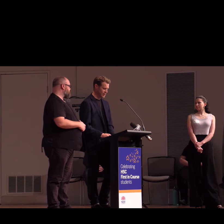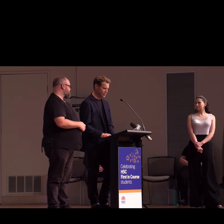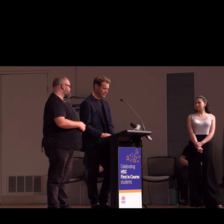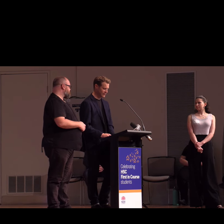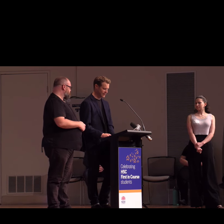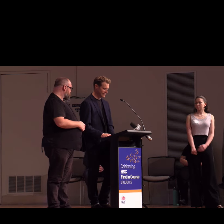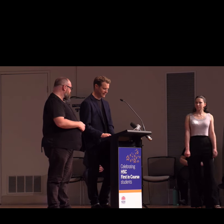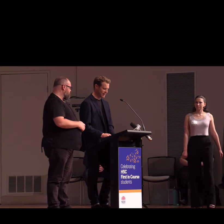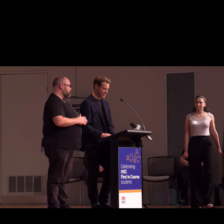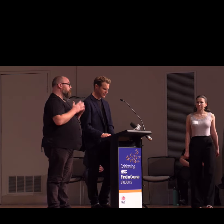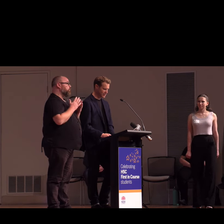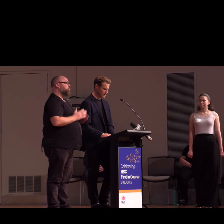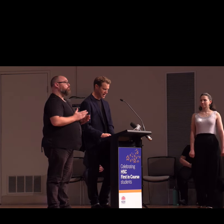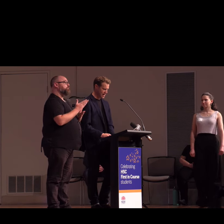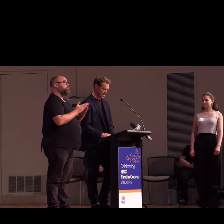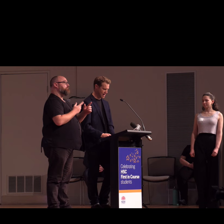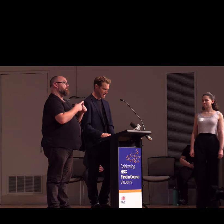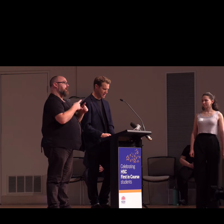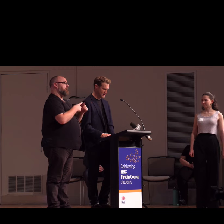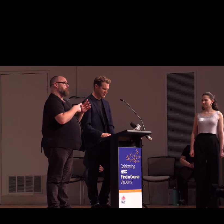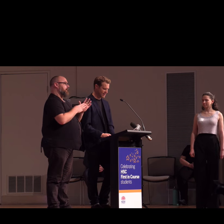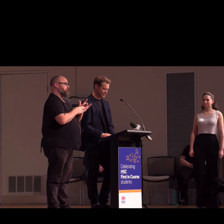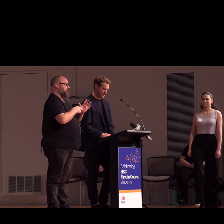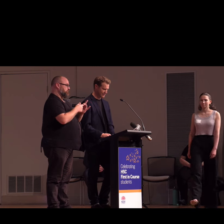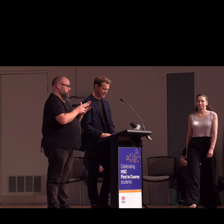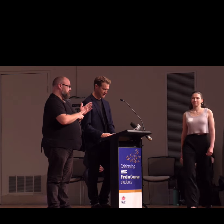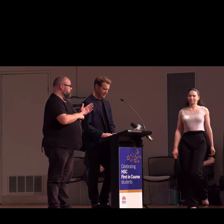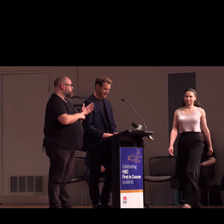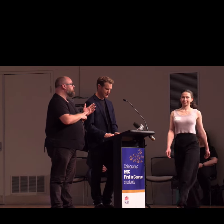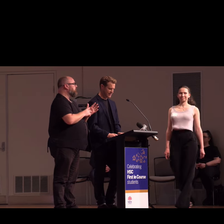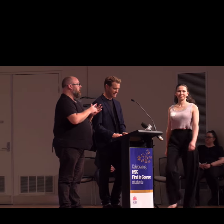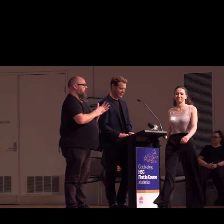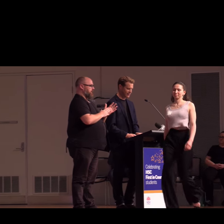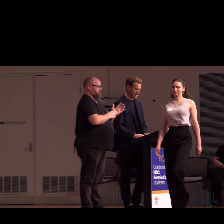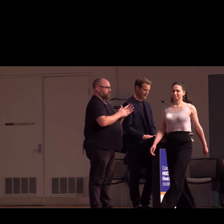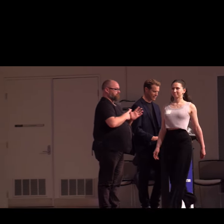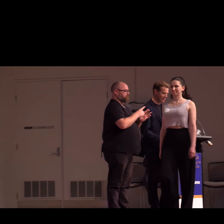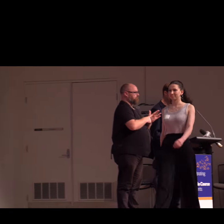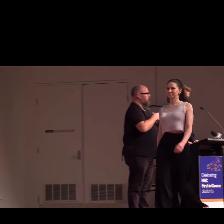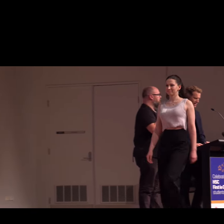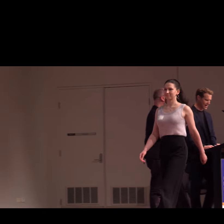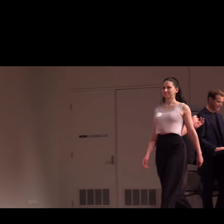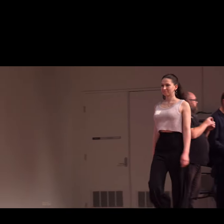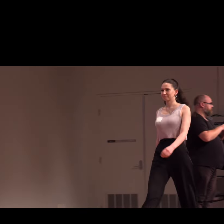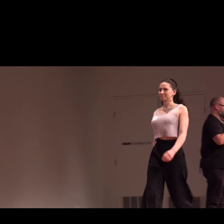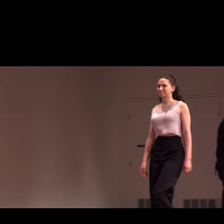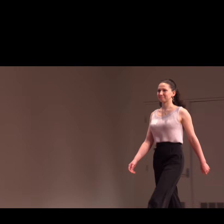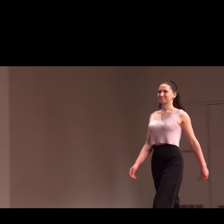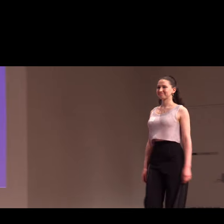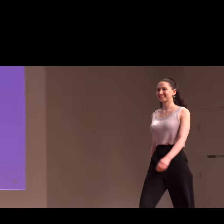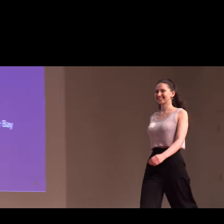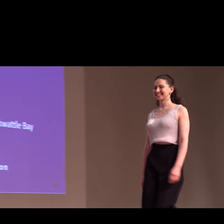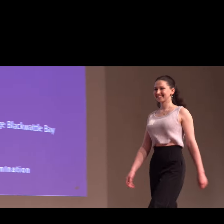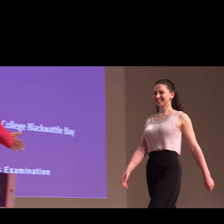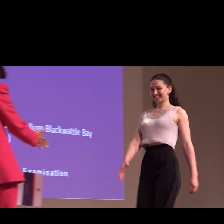In Human Services Examination, Emma Yazbets, Sydney Secondary College, Blackwattle Bay Campus.